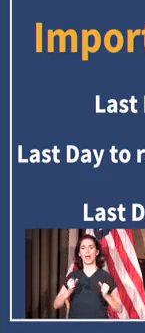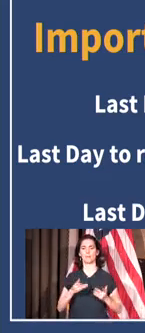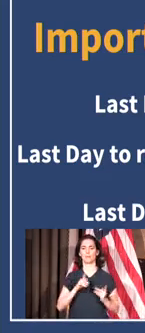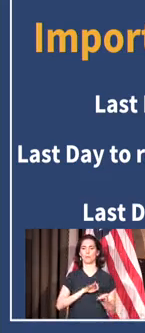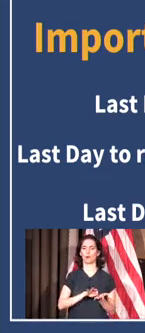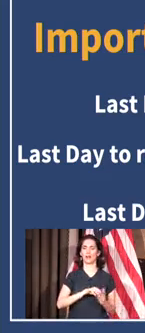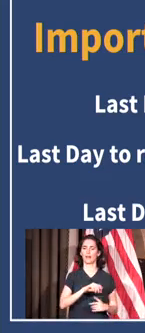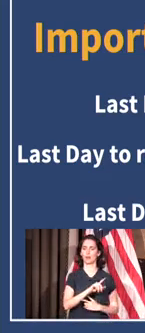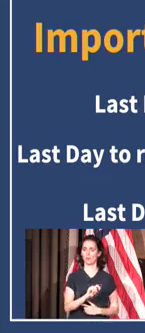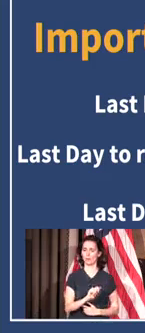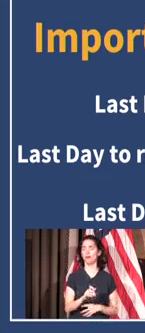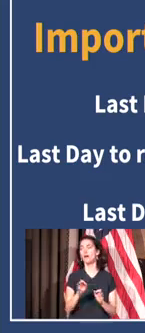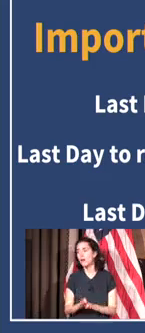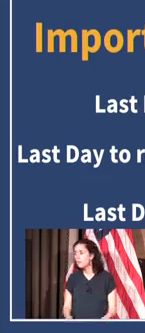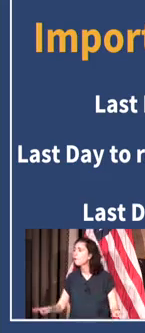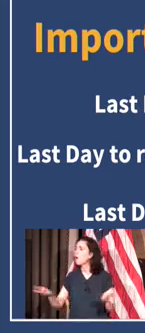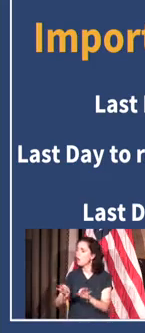counted. You can go to